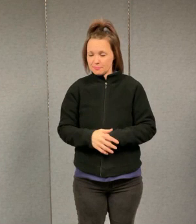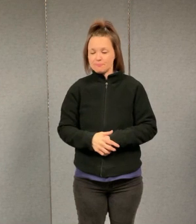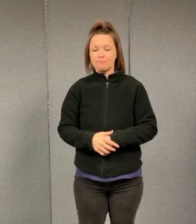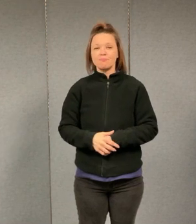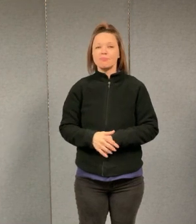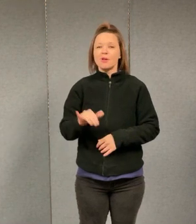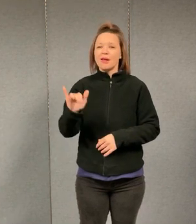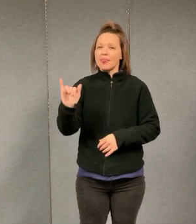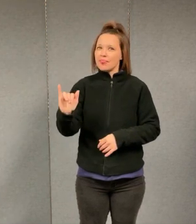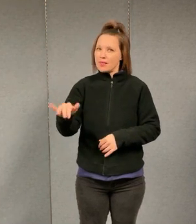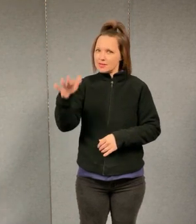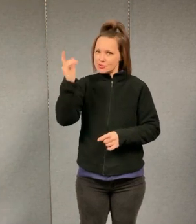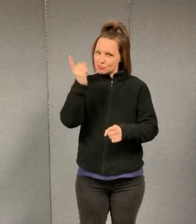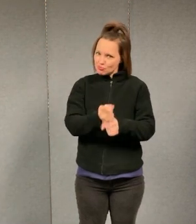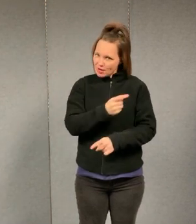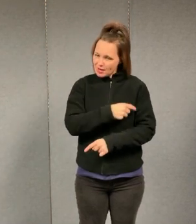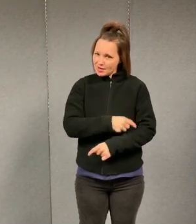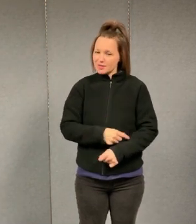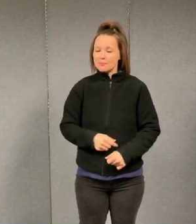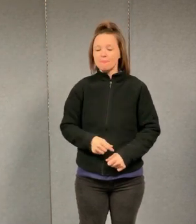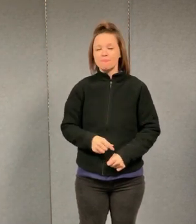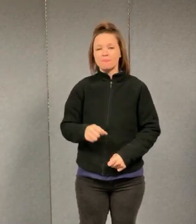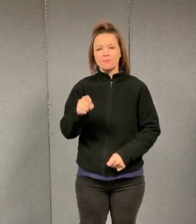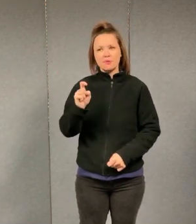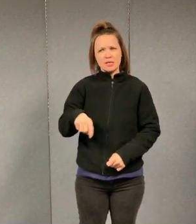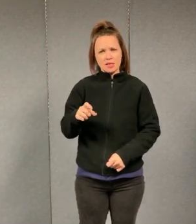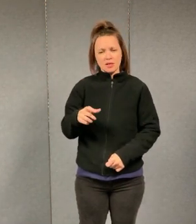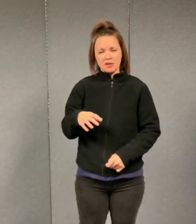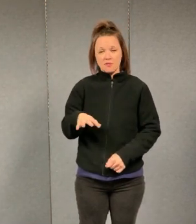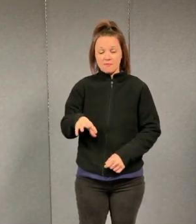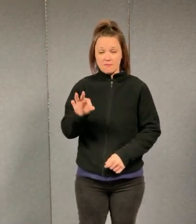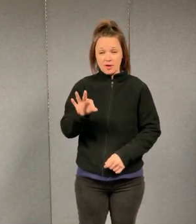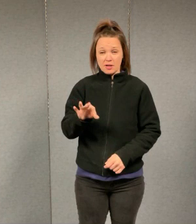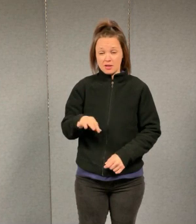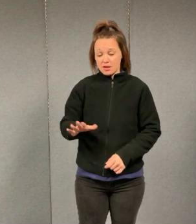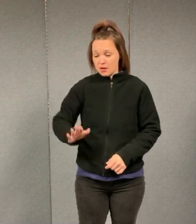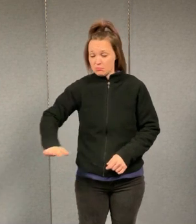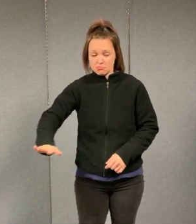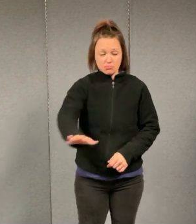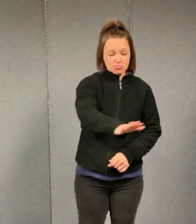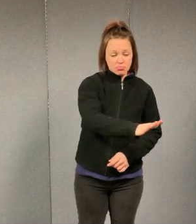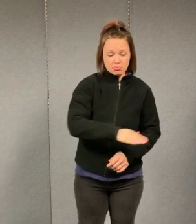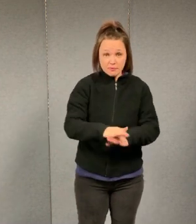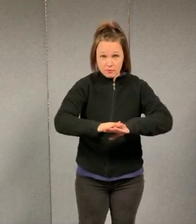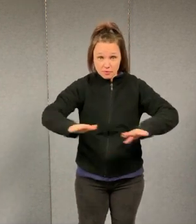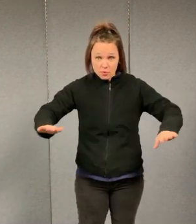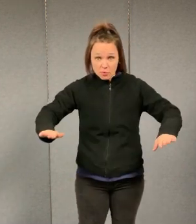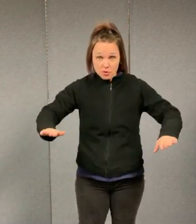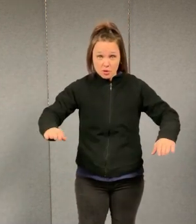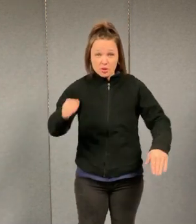to figure out the area of the floor so we know exactly how much cement to buy. Who can